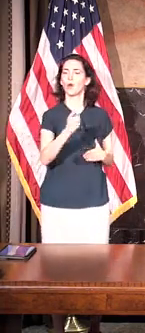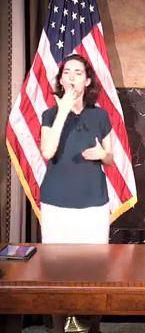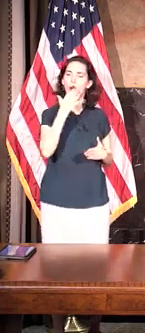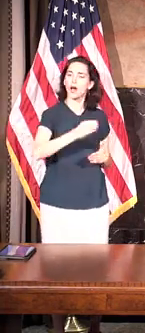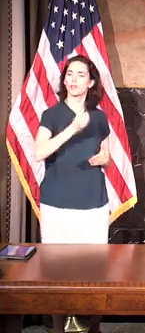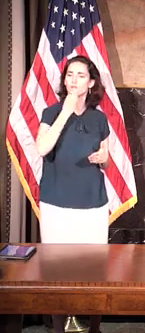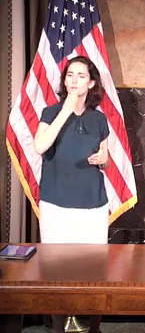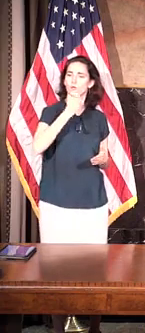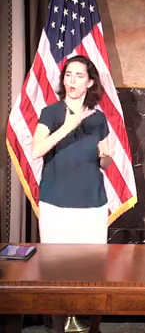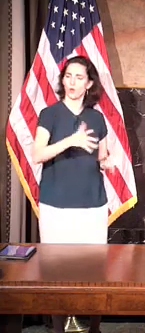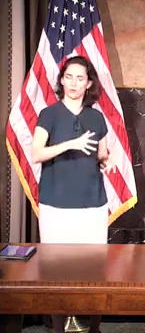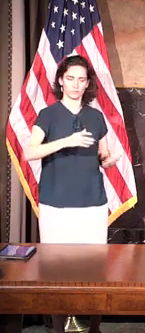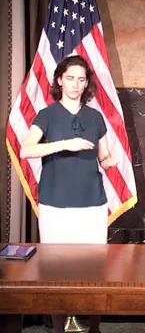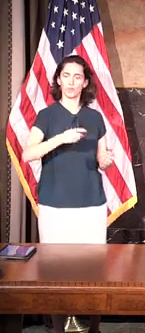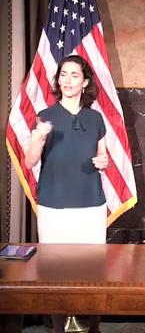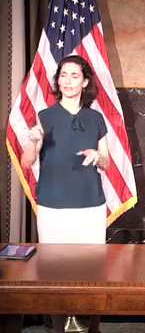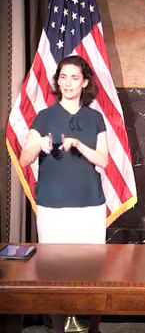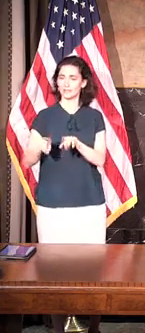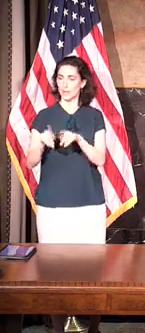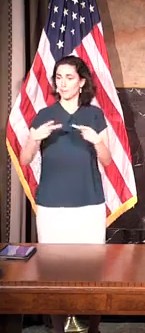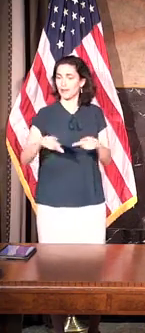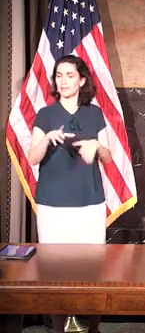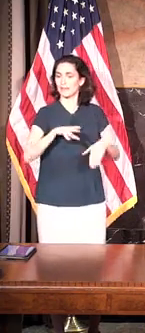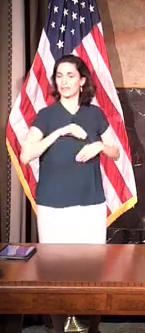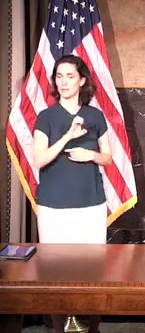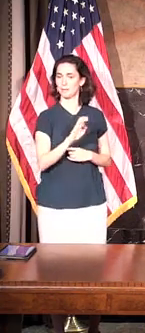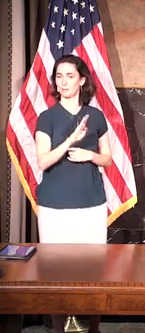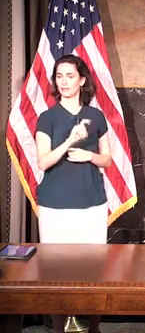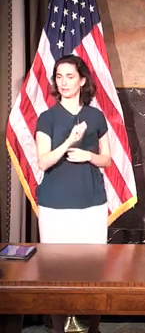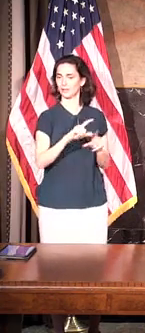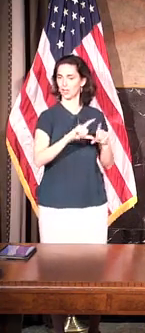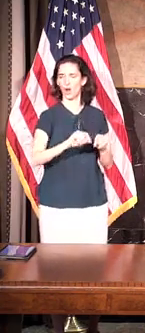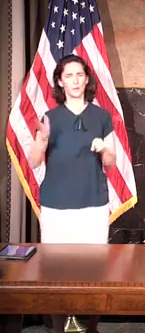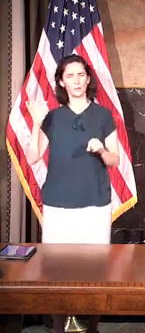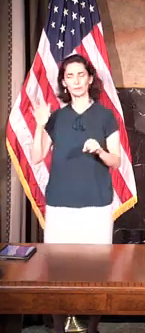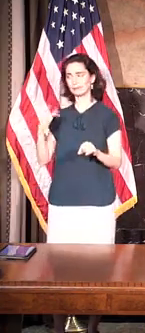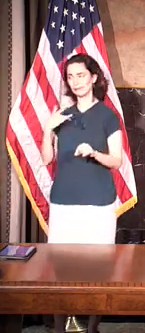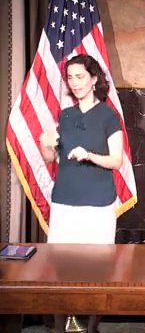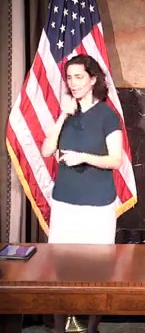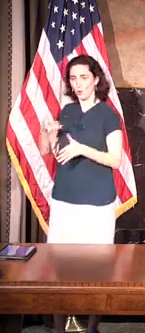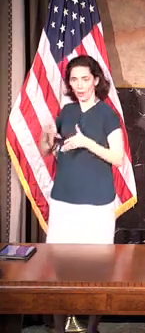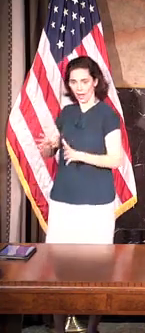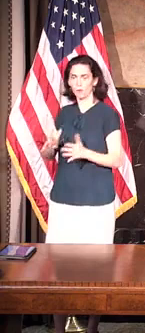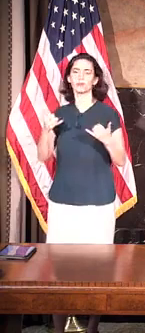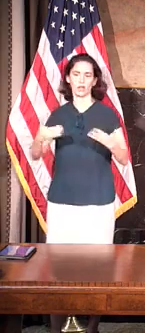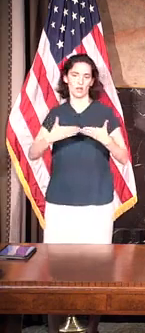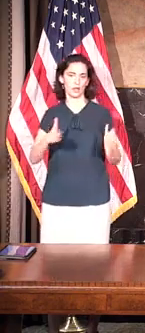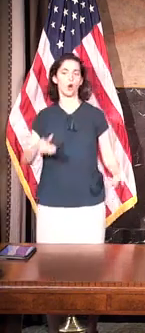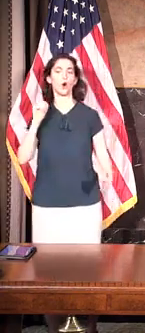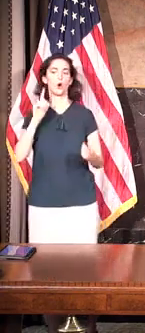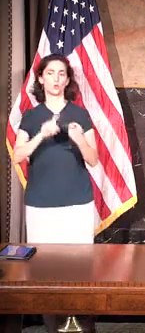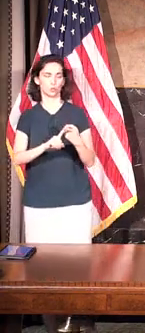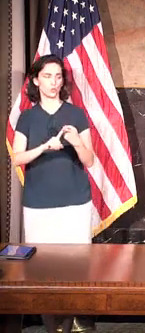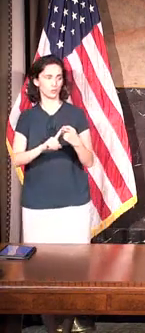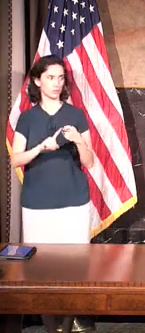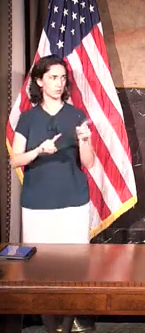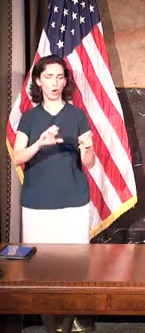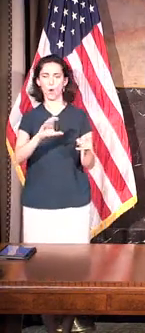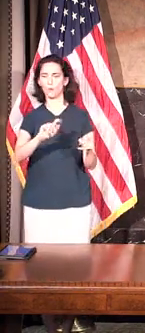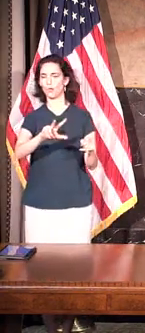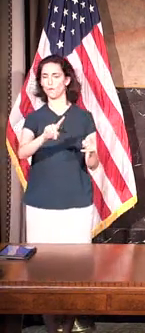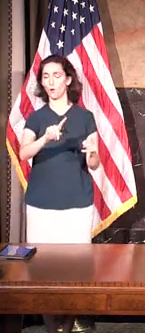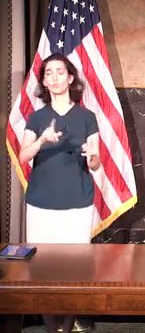accepted. That waiver will last through October the 31st. It was originally set to expire today, so we want people